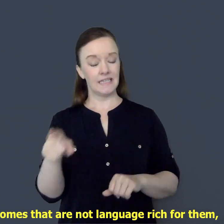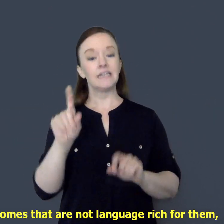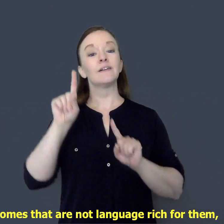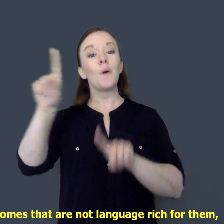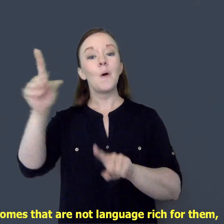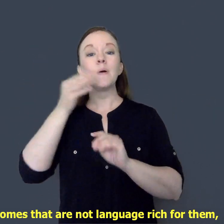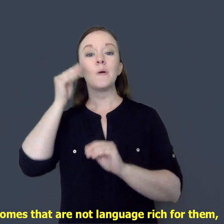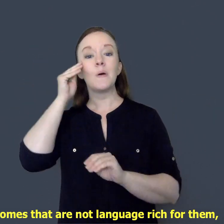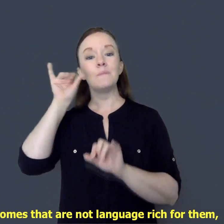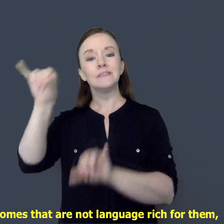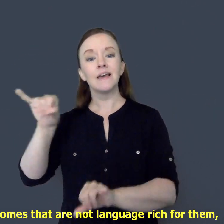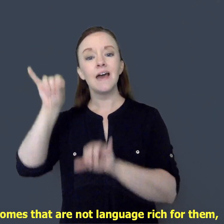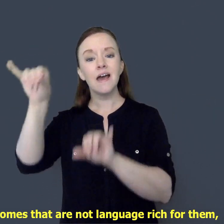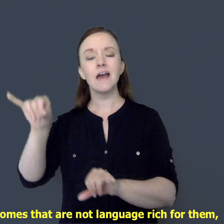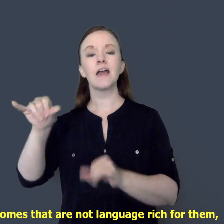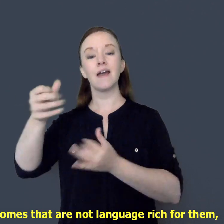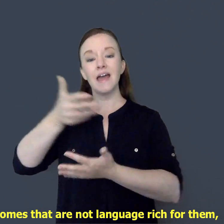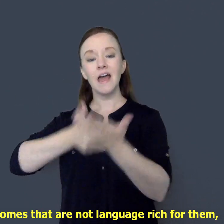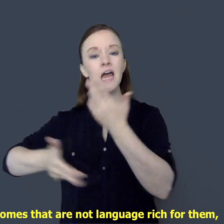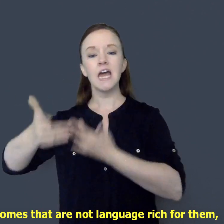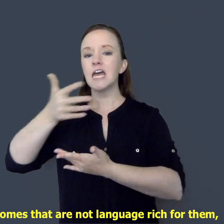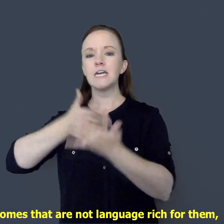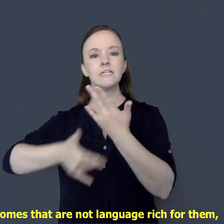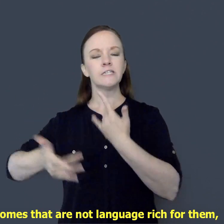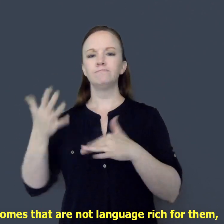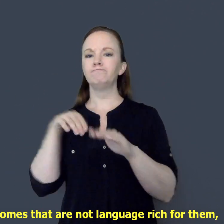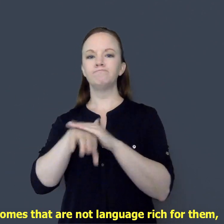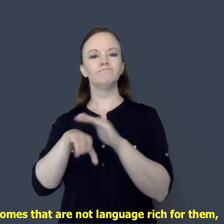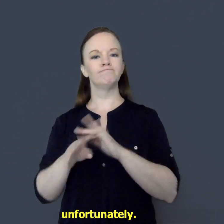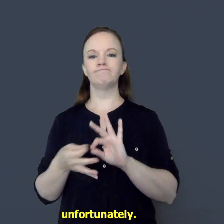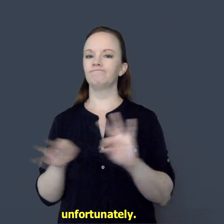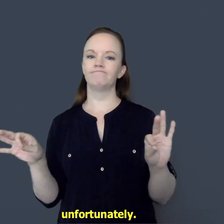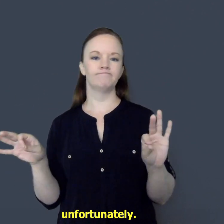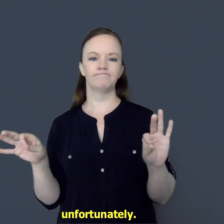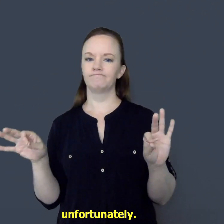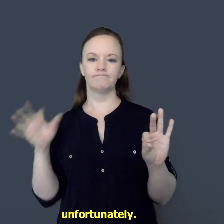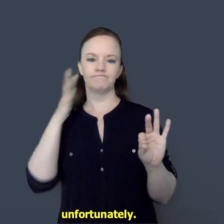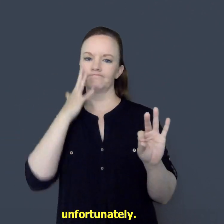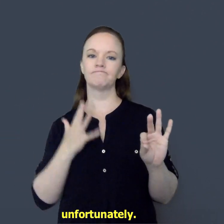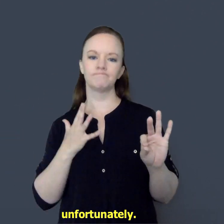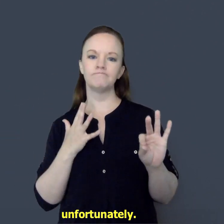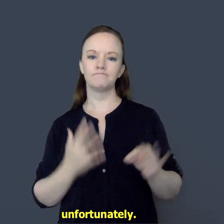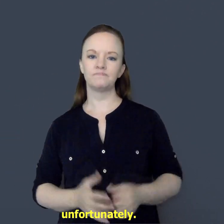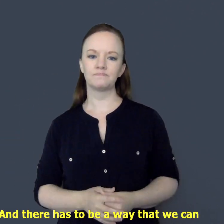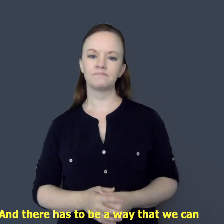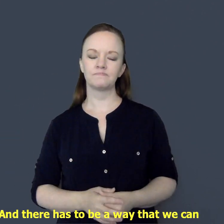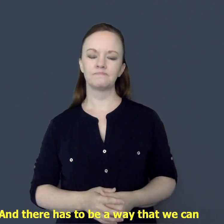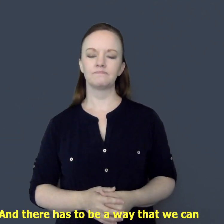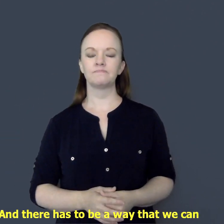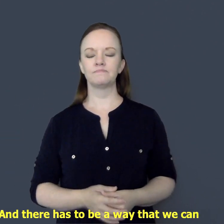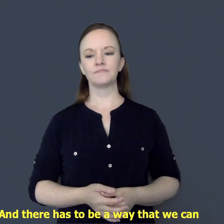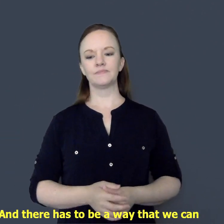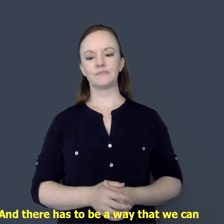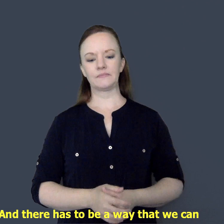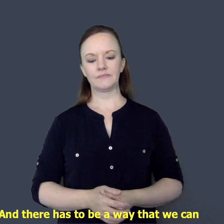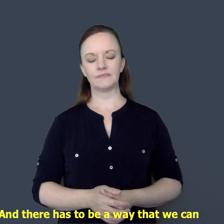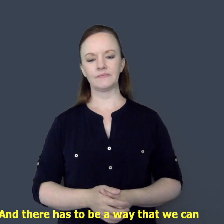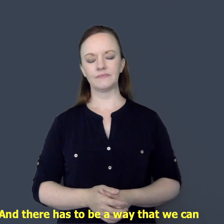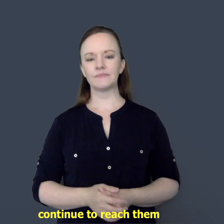homes that are not language-rich for them, unfortunately. And there has to be a way that we